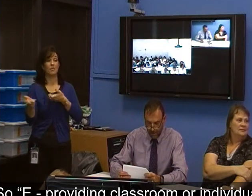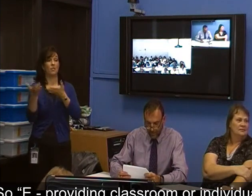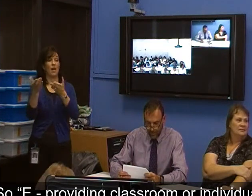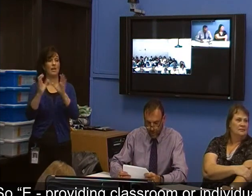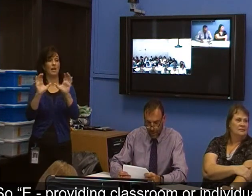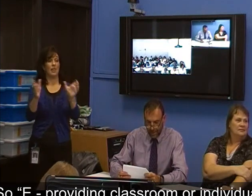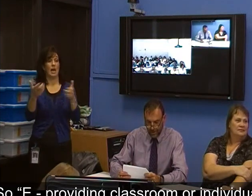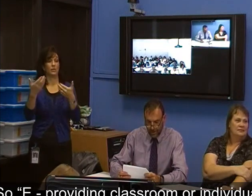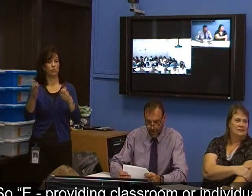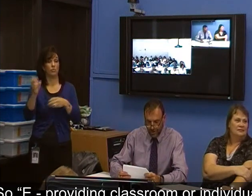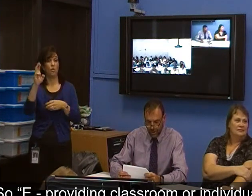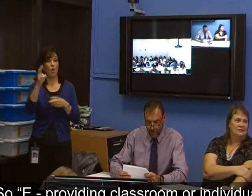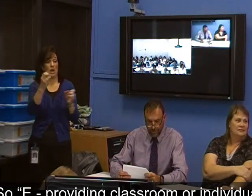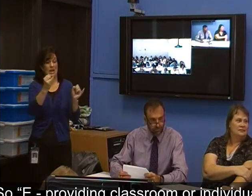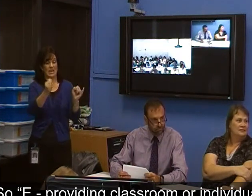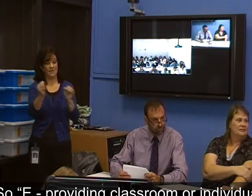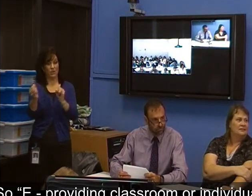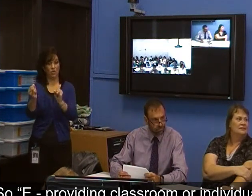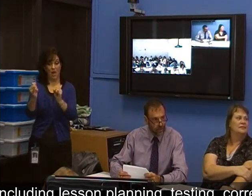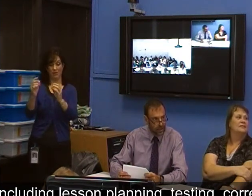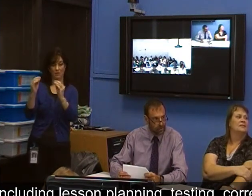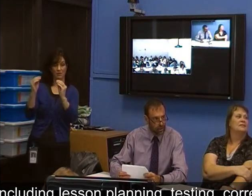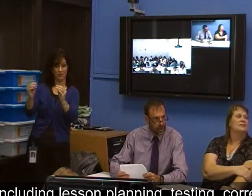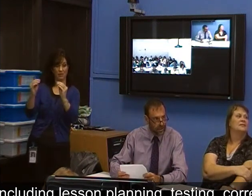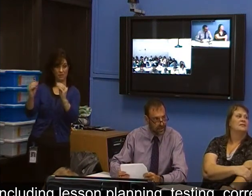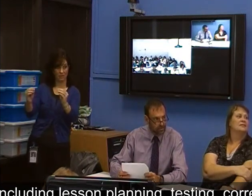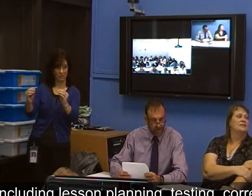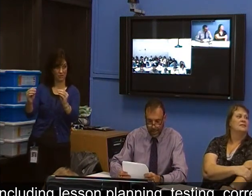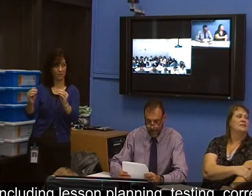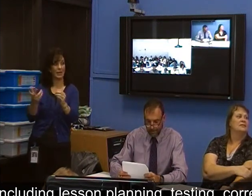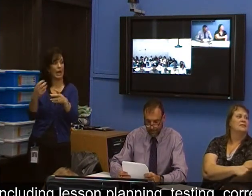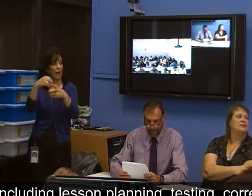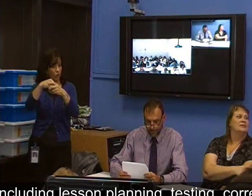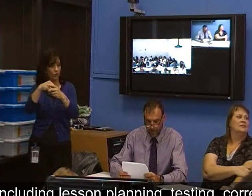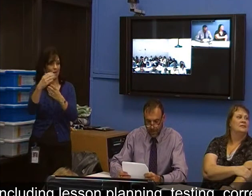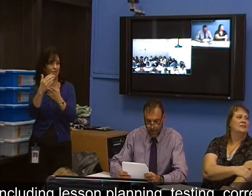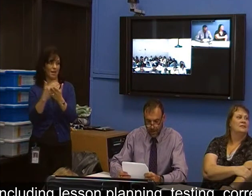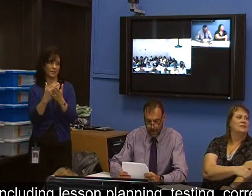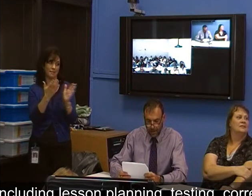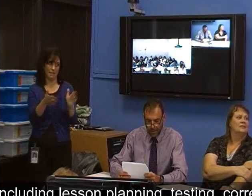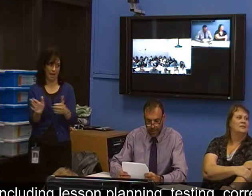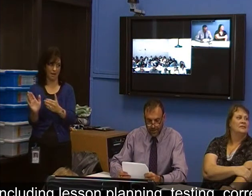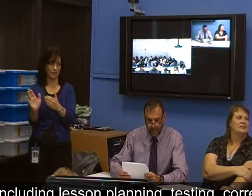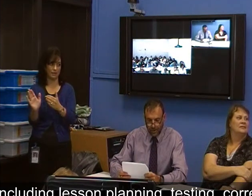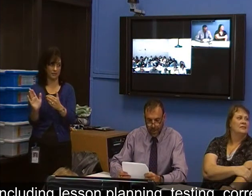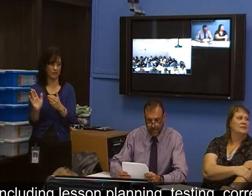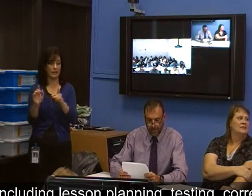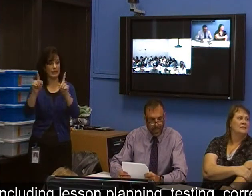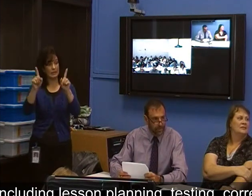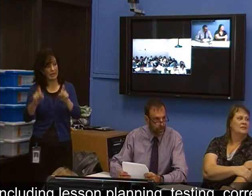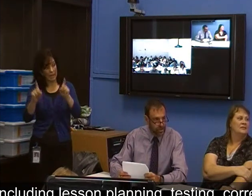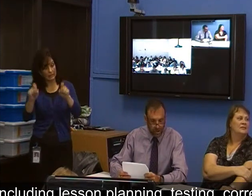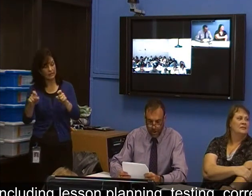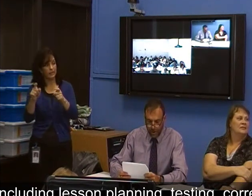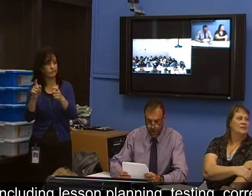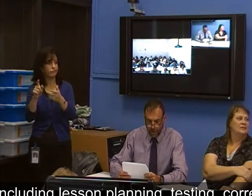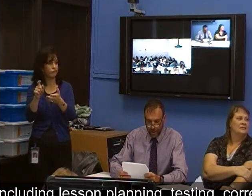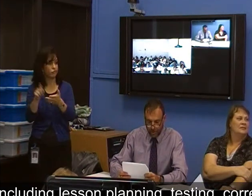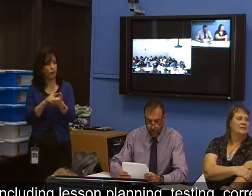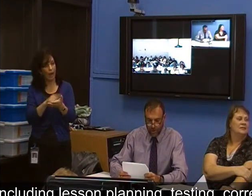or individualized instruction, including lesson planning, testing, correcting